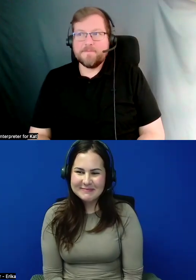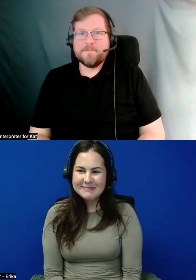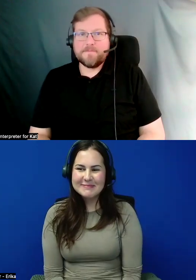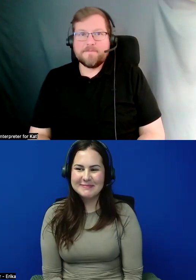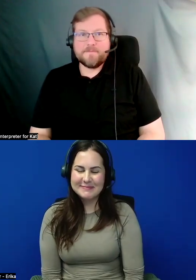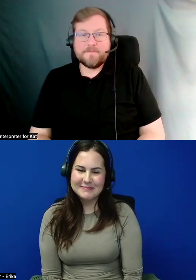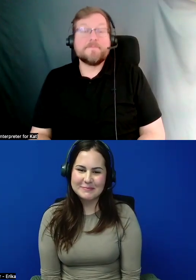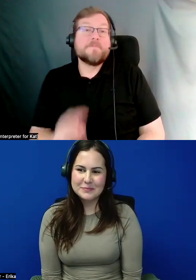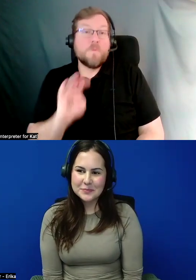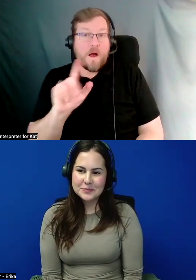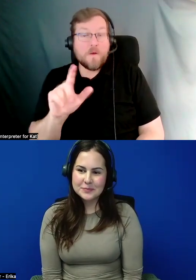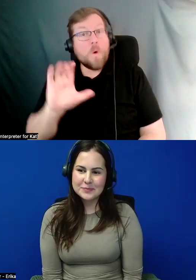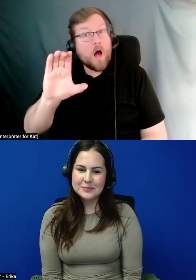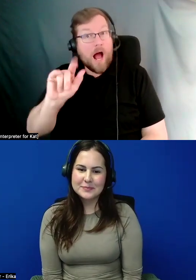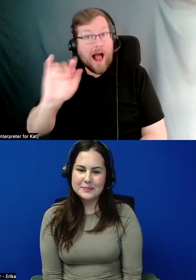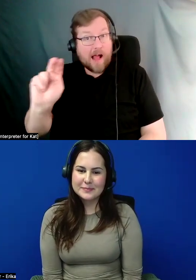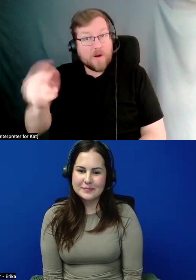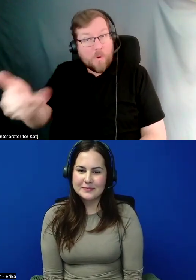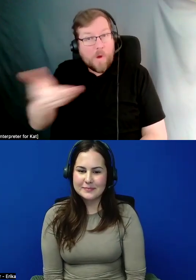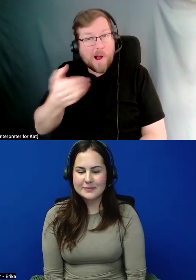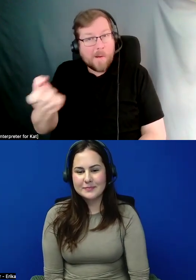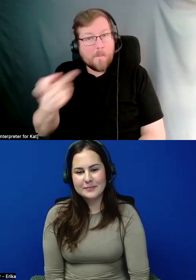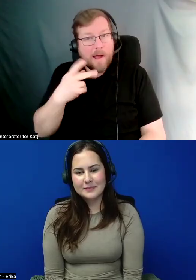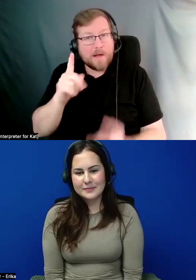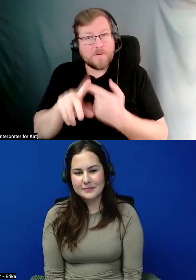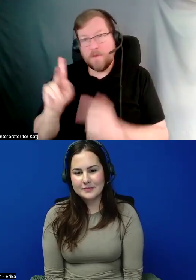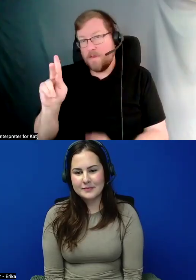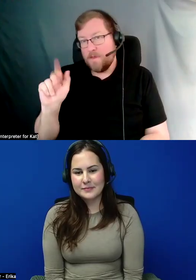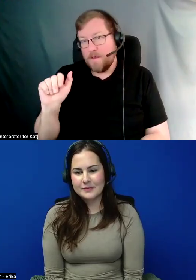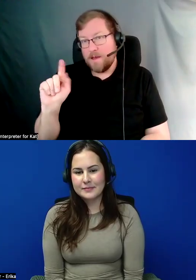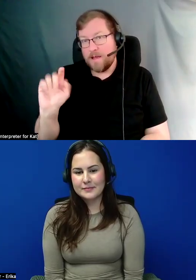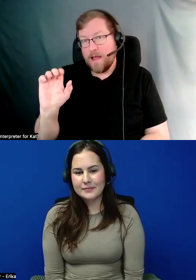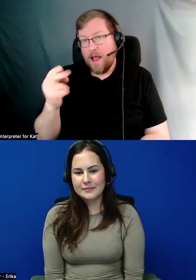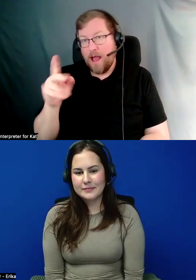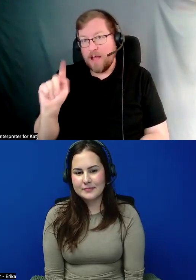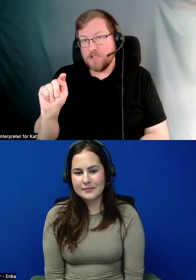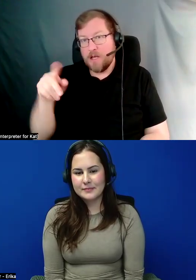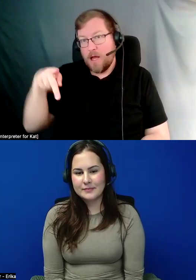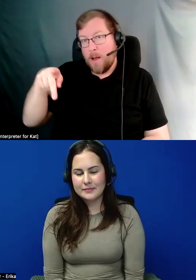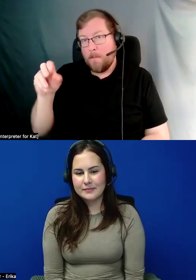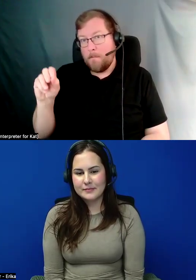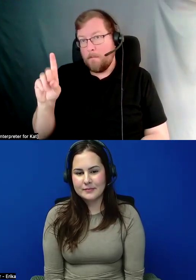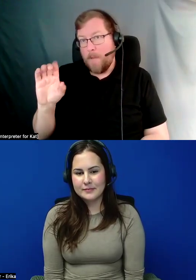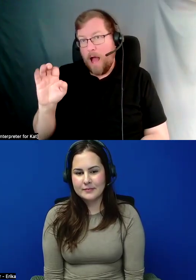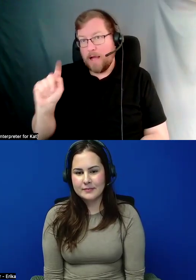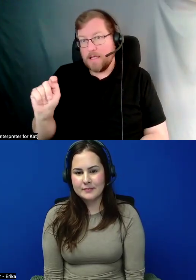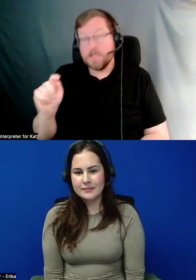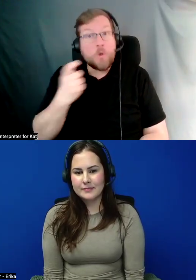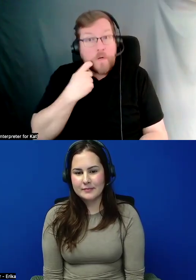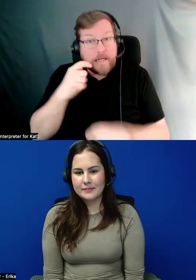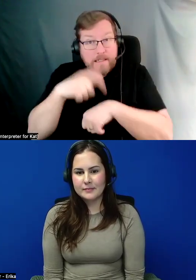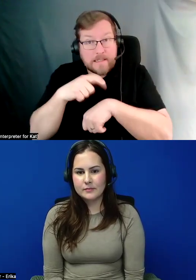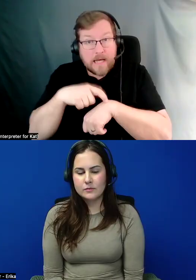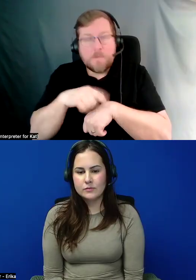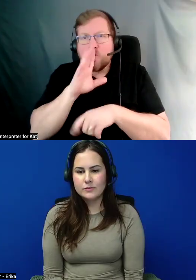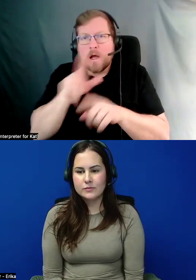Definitely. Well, Colin, welcome back to the Cat Jack podcast. Last time you were on, we talked about your other two